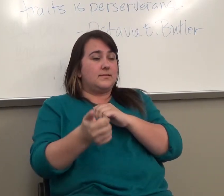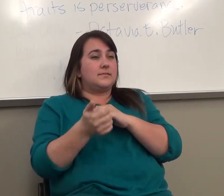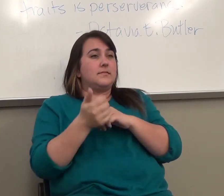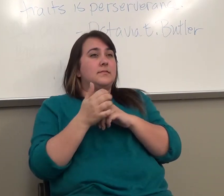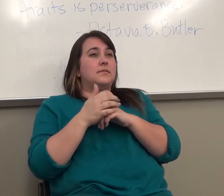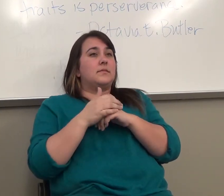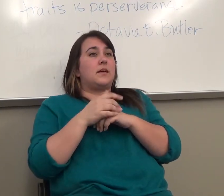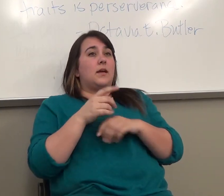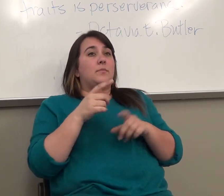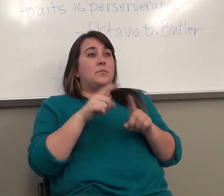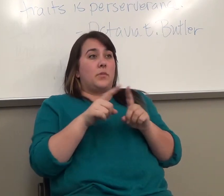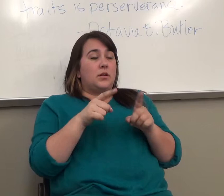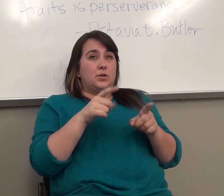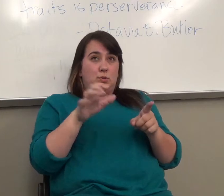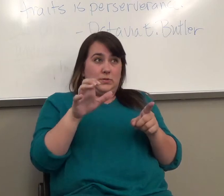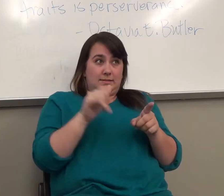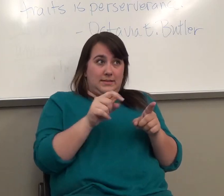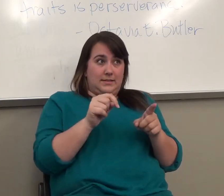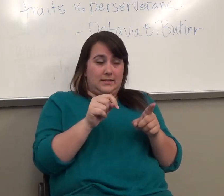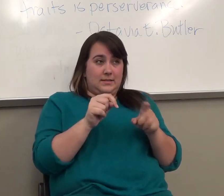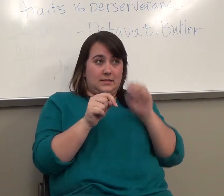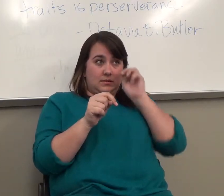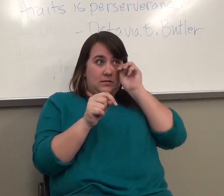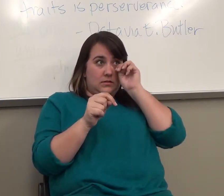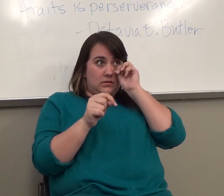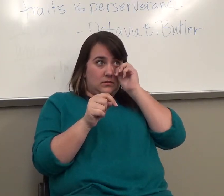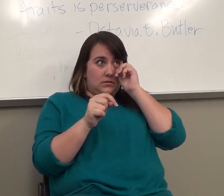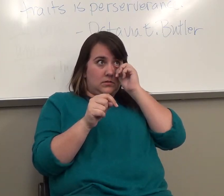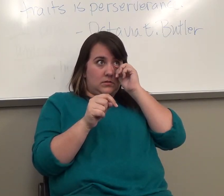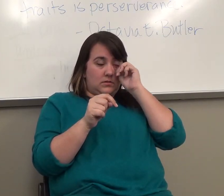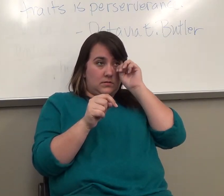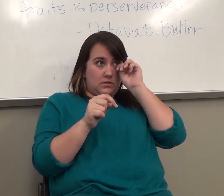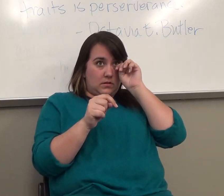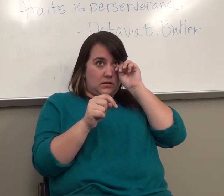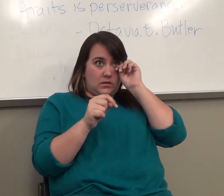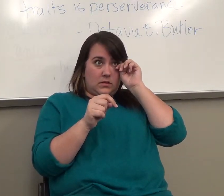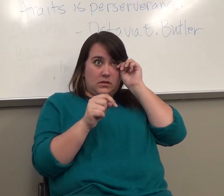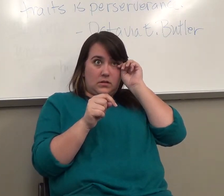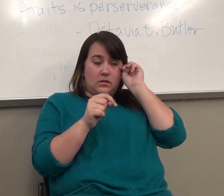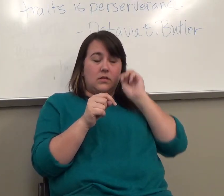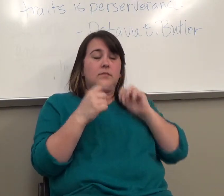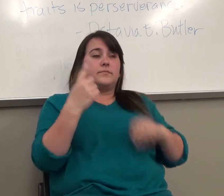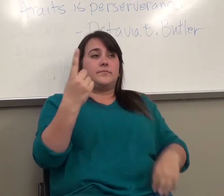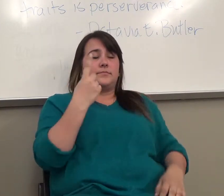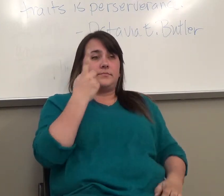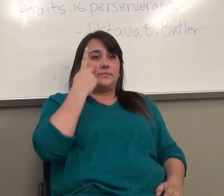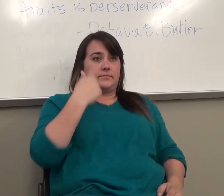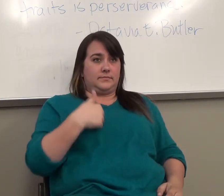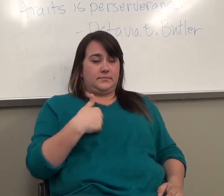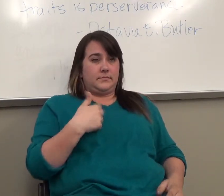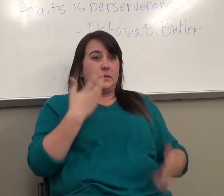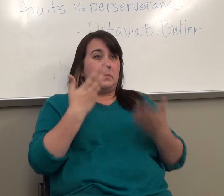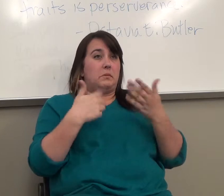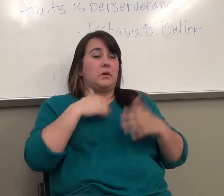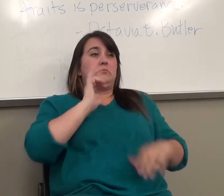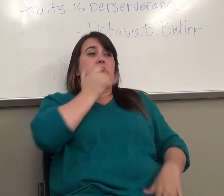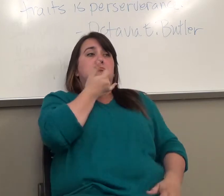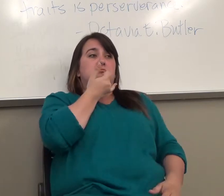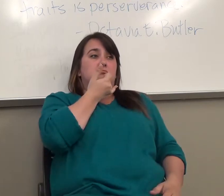you did do it, and you're thinking, wait a minute, this is wrong, I did all those, come and talk to me. Because it could be that I made a mistake. I made a mistake in some of the other